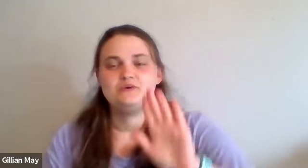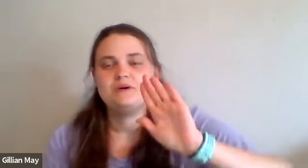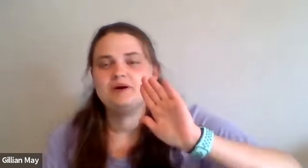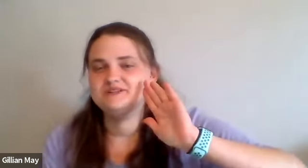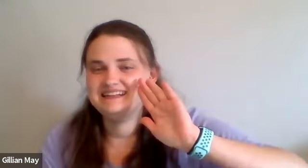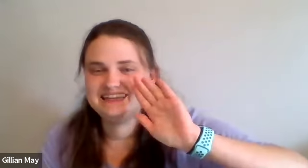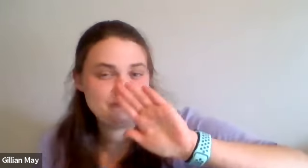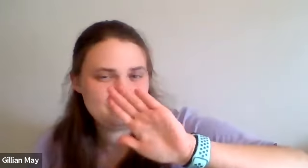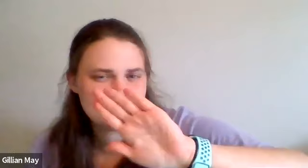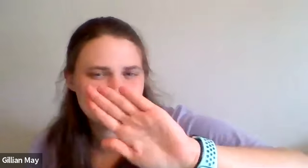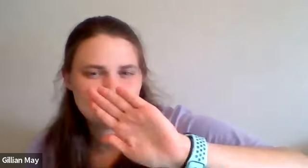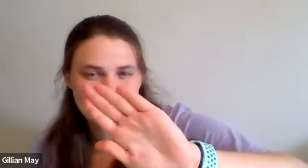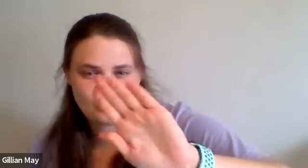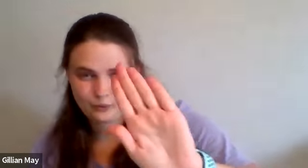I'm gonna do it again.